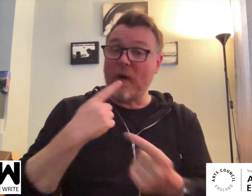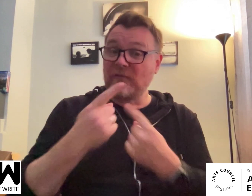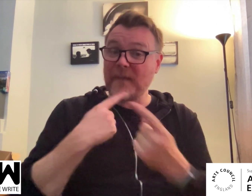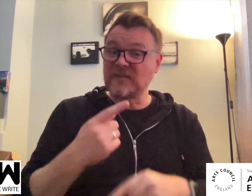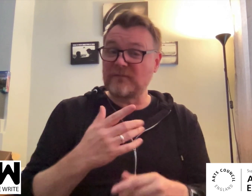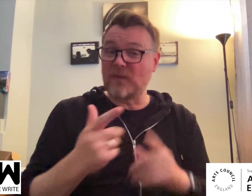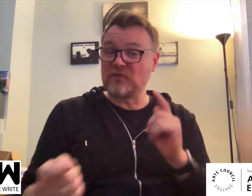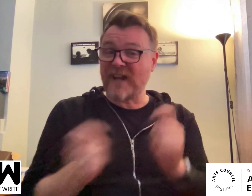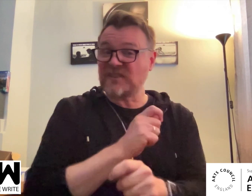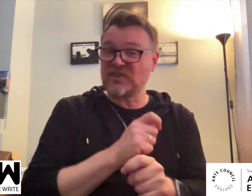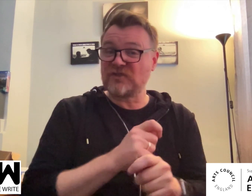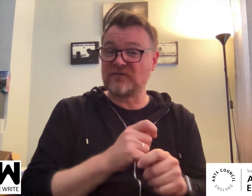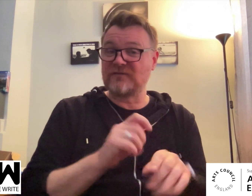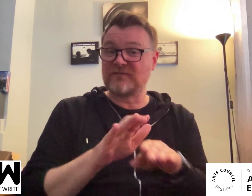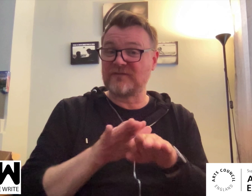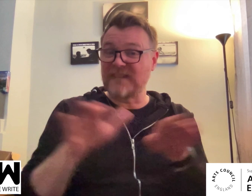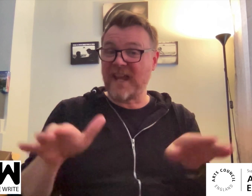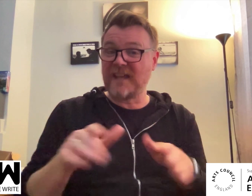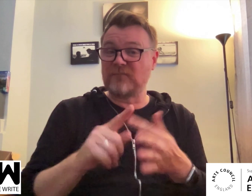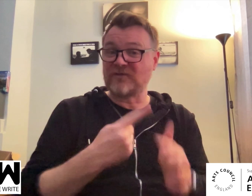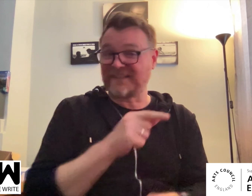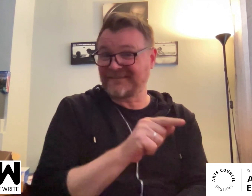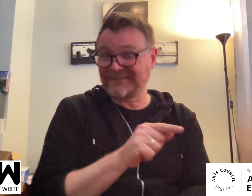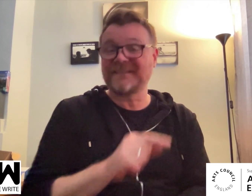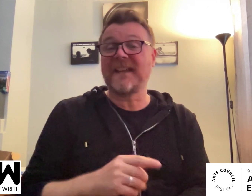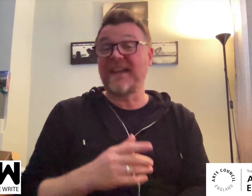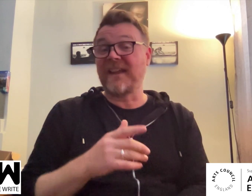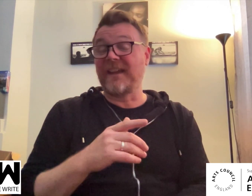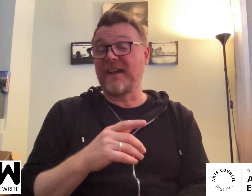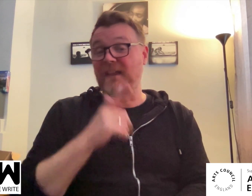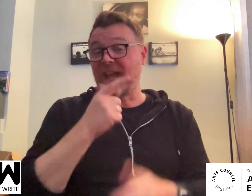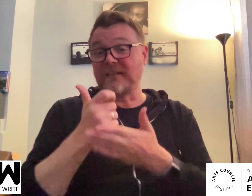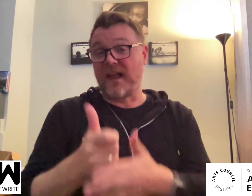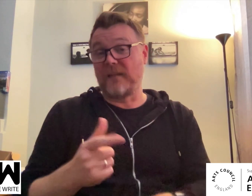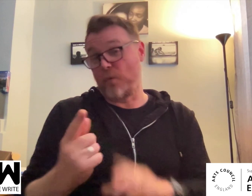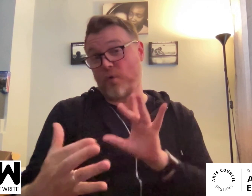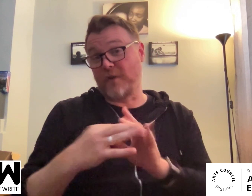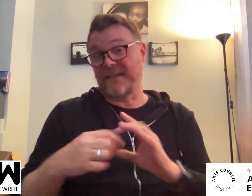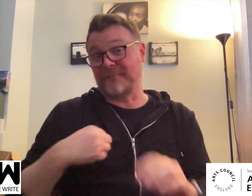You can get more information from the Transition Stage Project. You can contact me if you